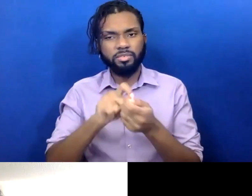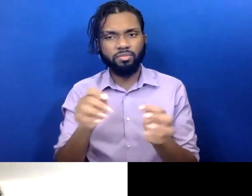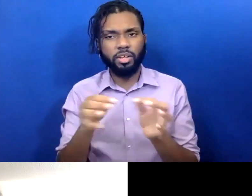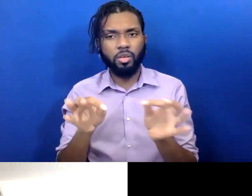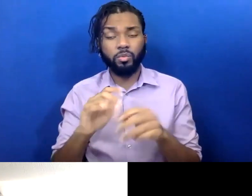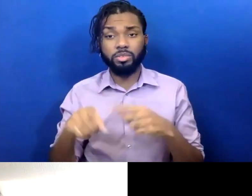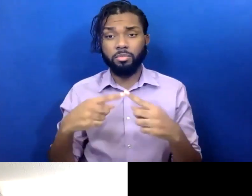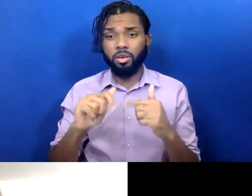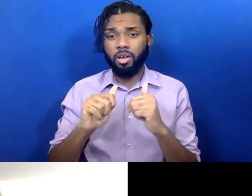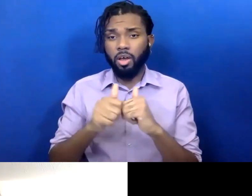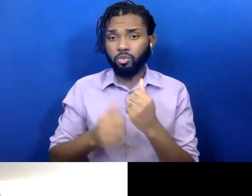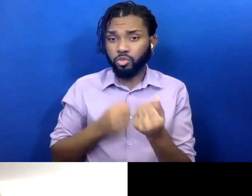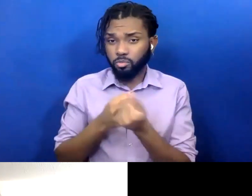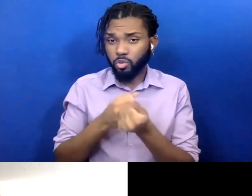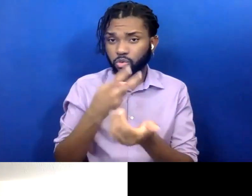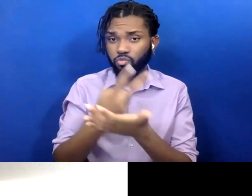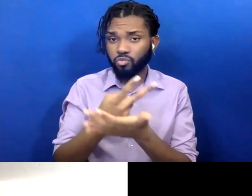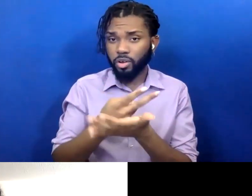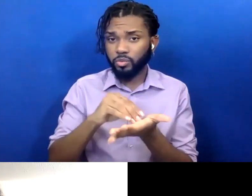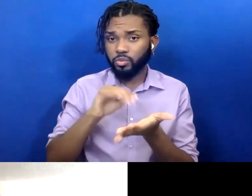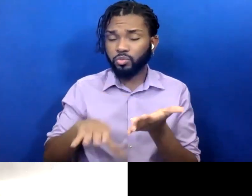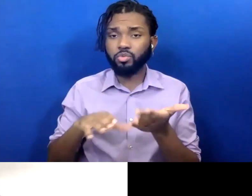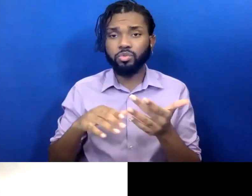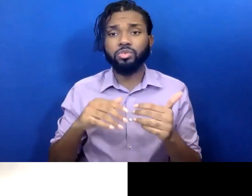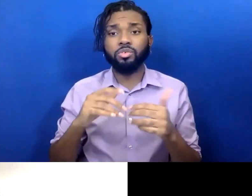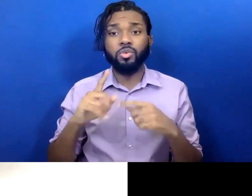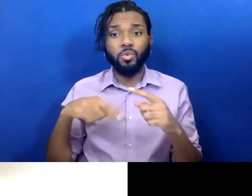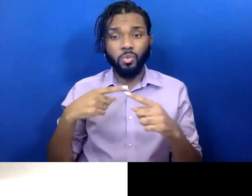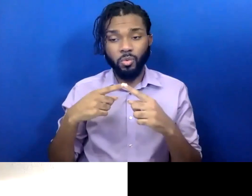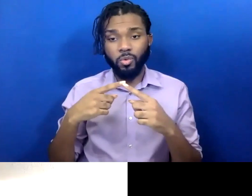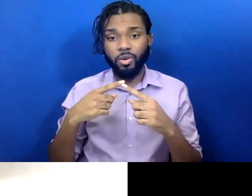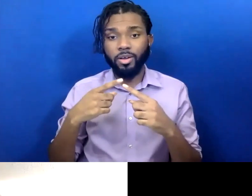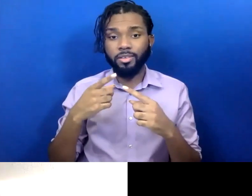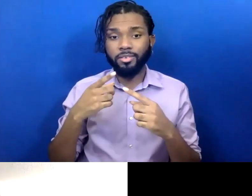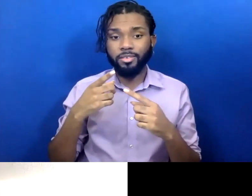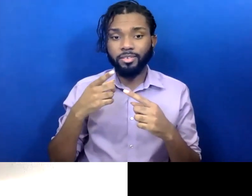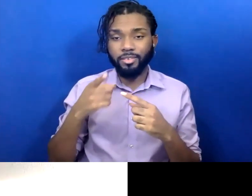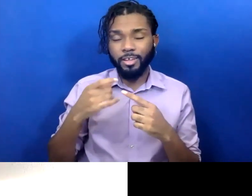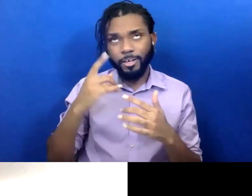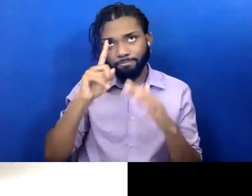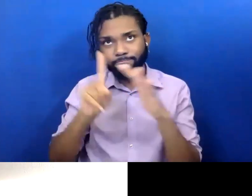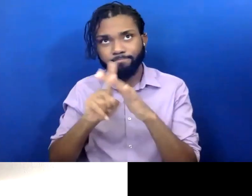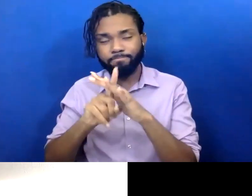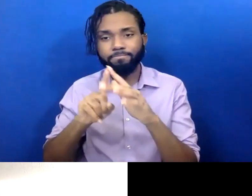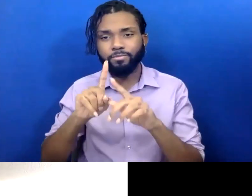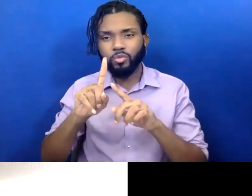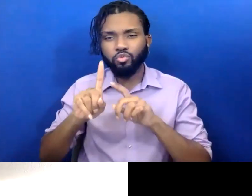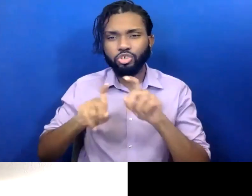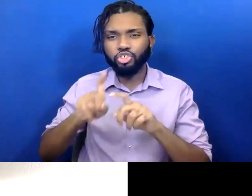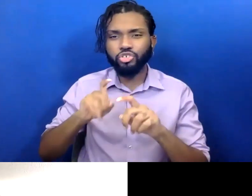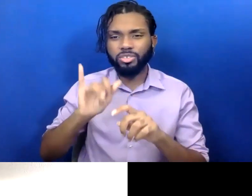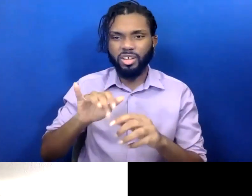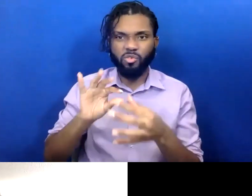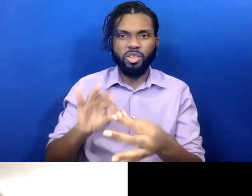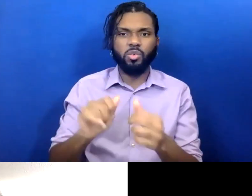how to support graduate students in their arrival to questions that are language related. That is just a lot